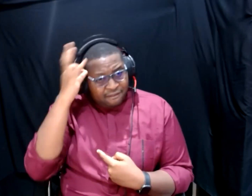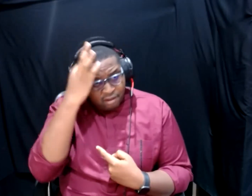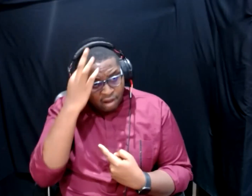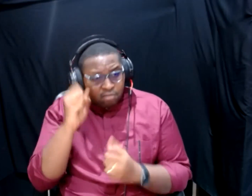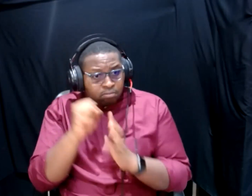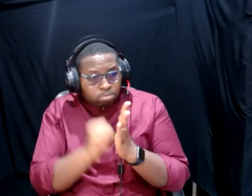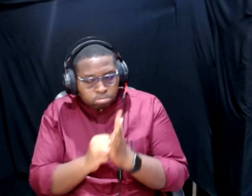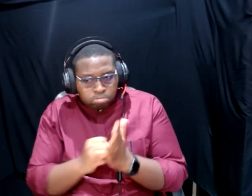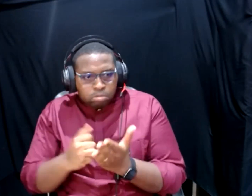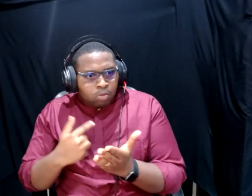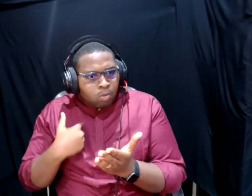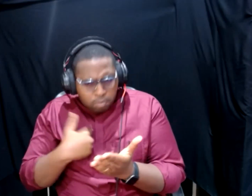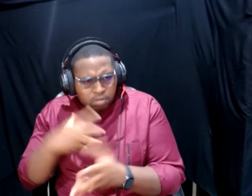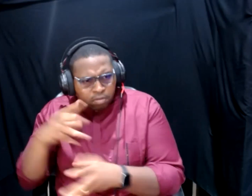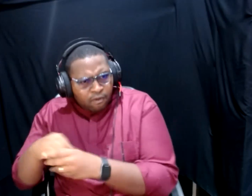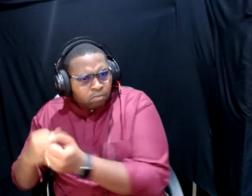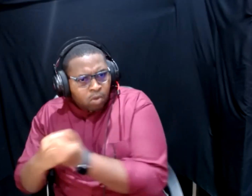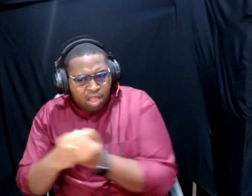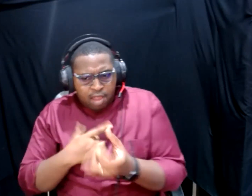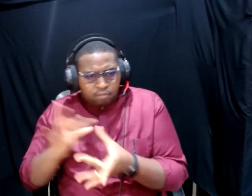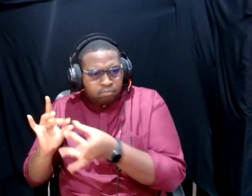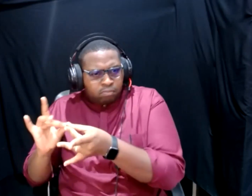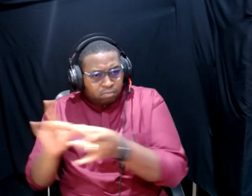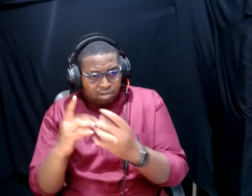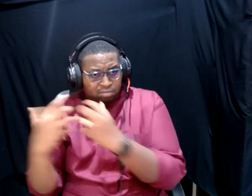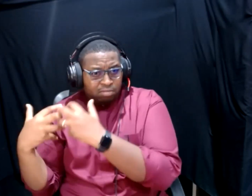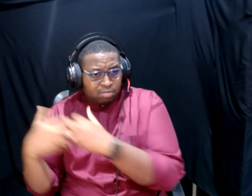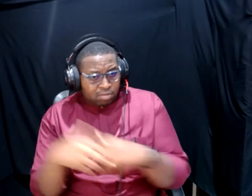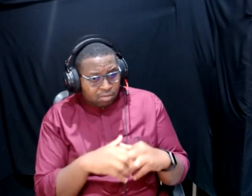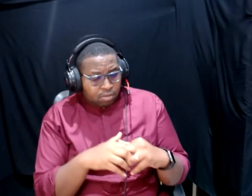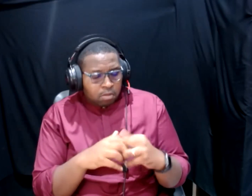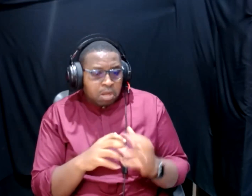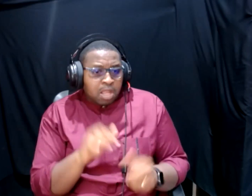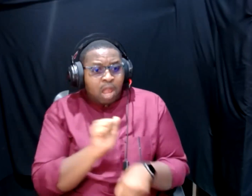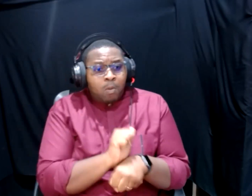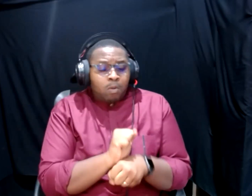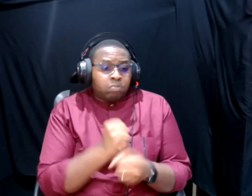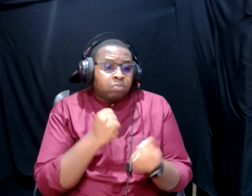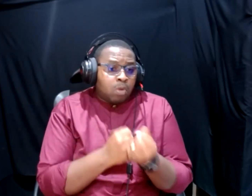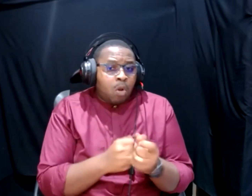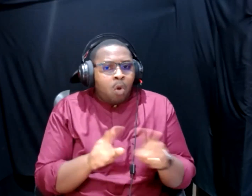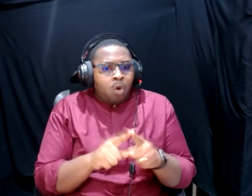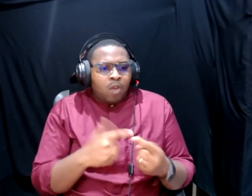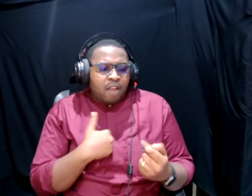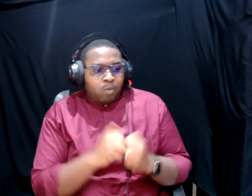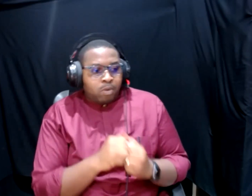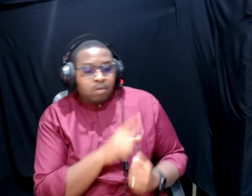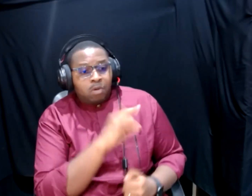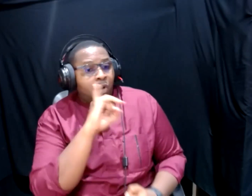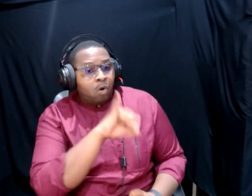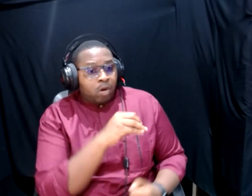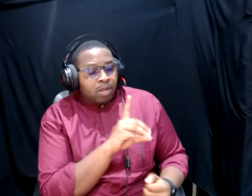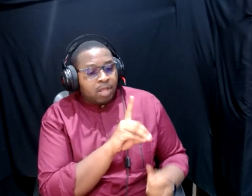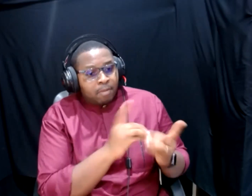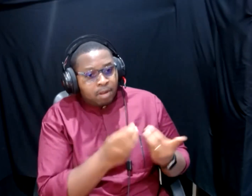in the Rogue Valley so they function as a unified system. In support of this work and in partnership with the Oregon Department of Human Services and Oregon's